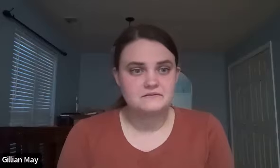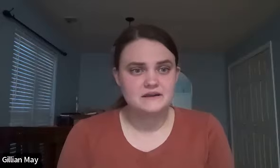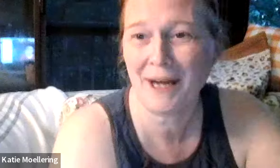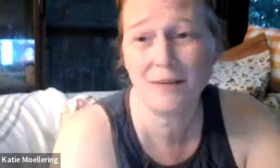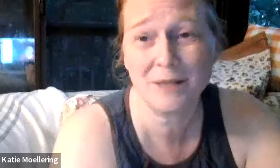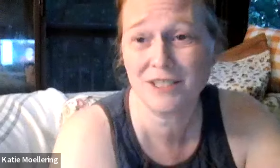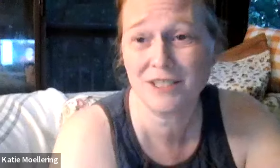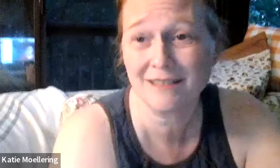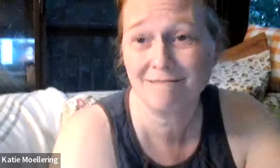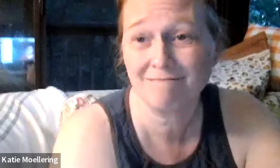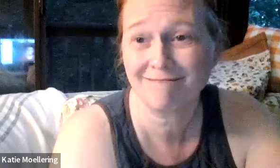Anybody, any questions?